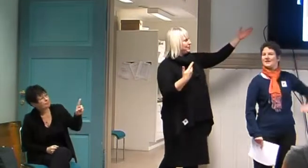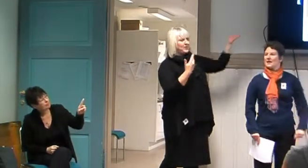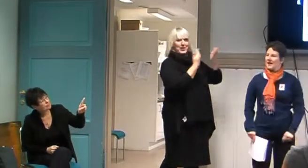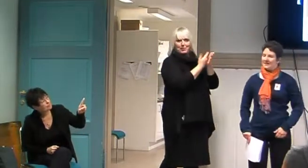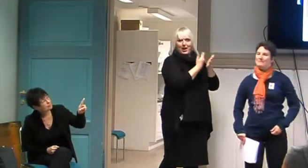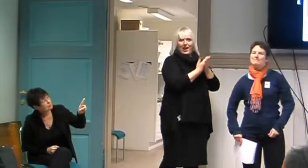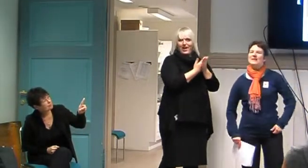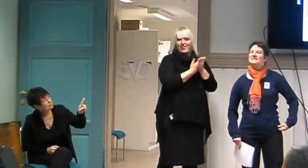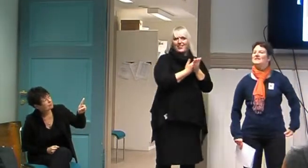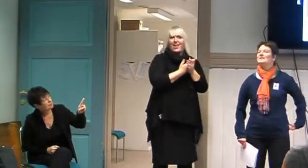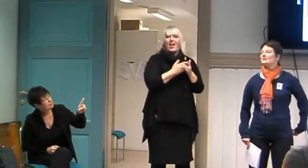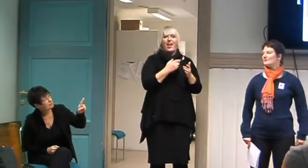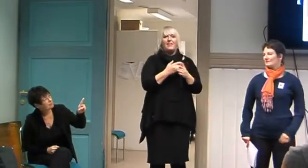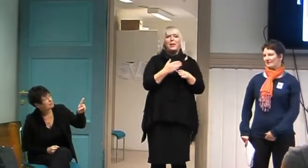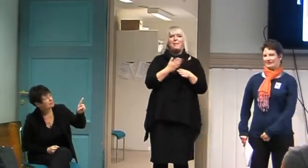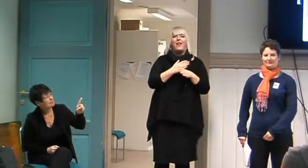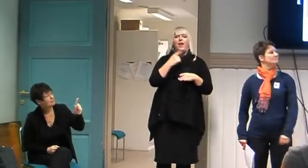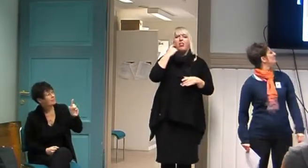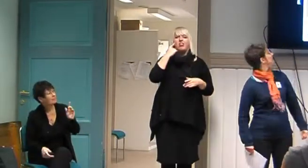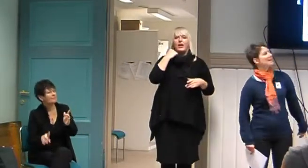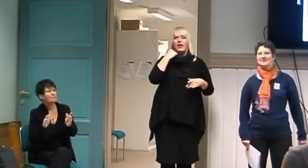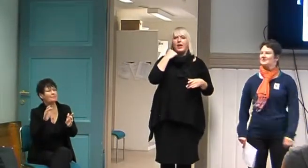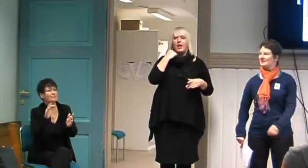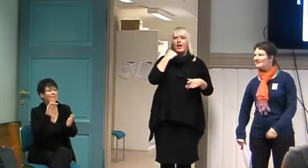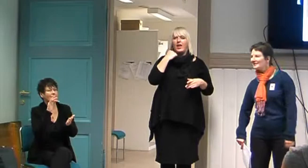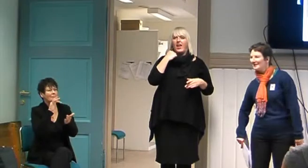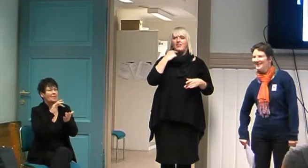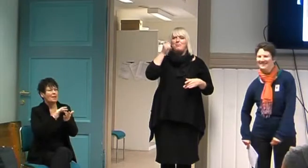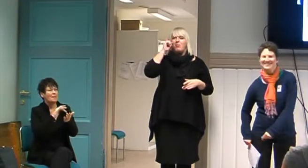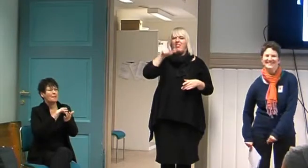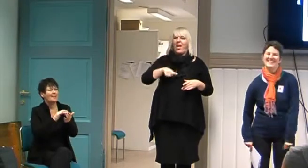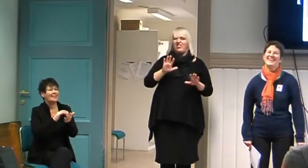is a medieval peasant, I think,